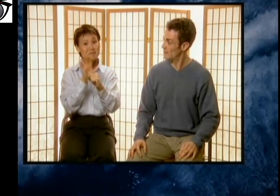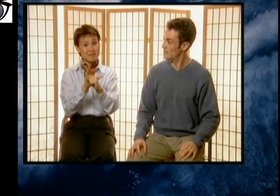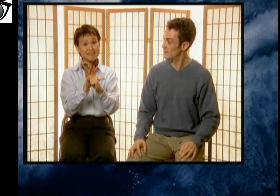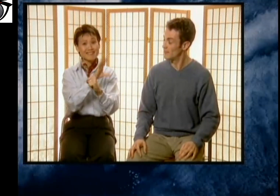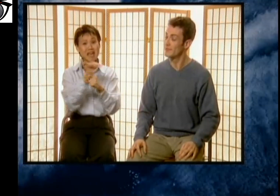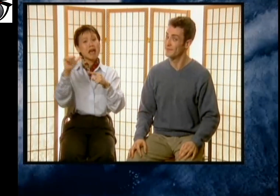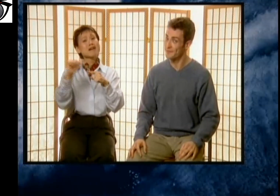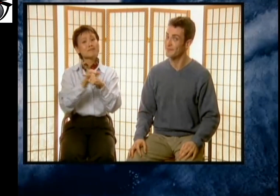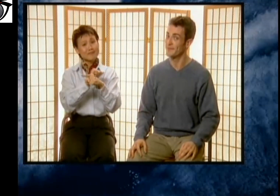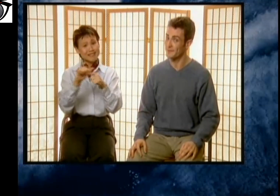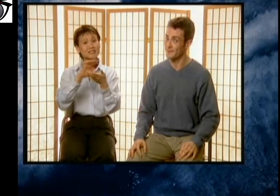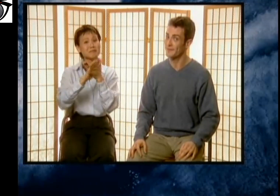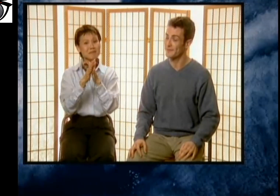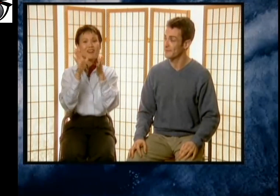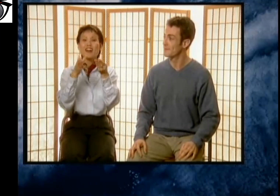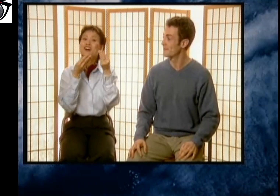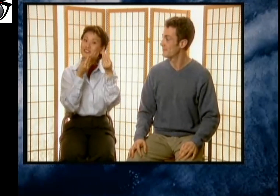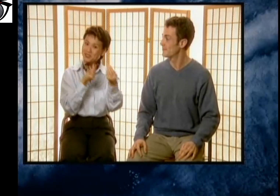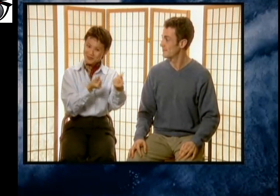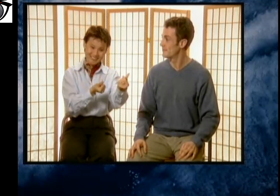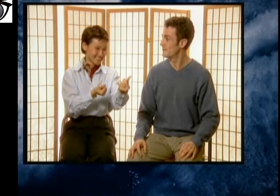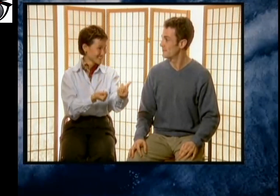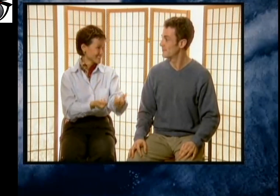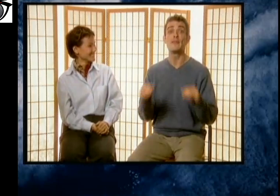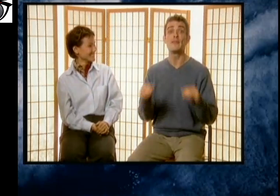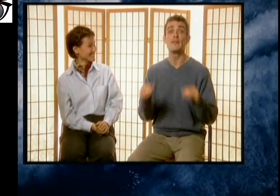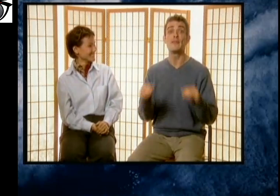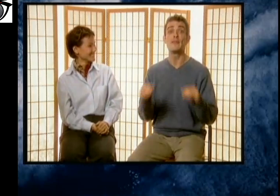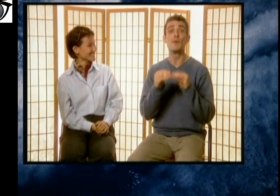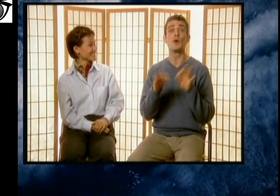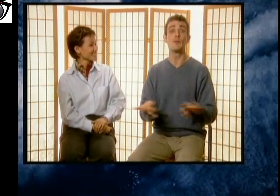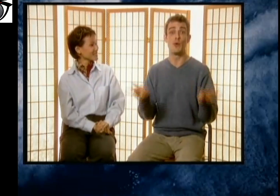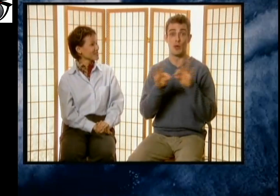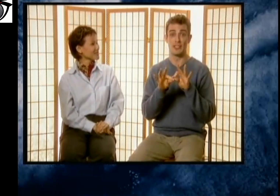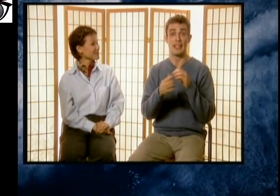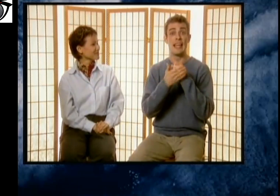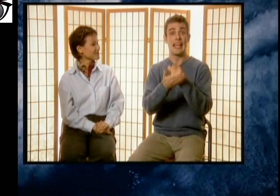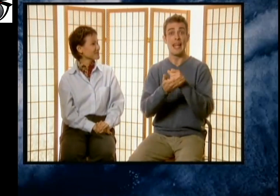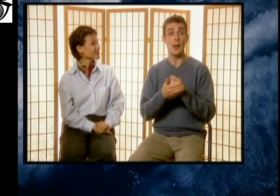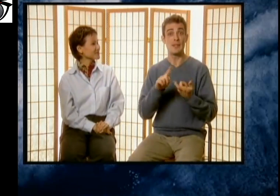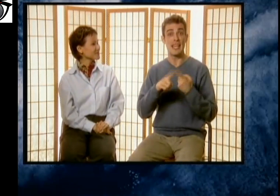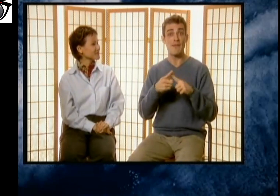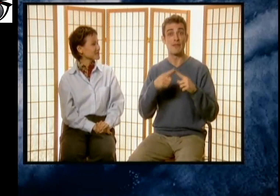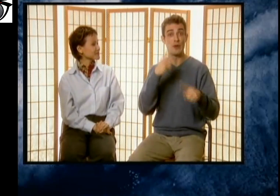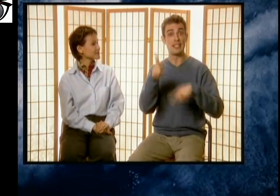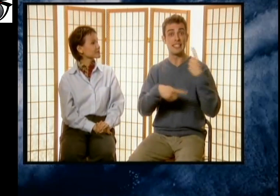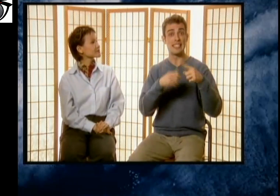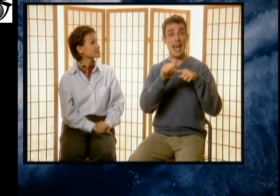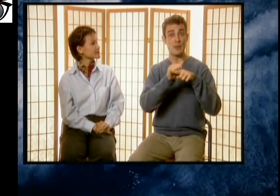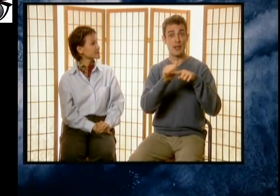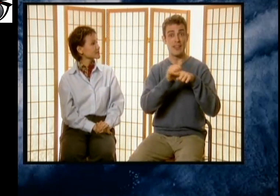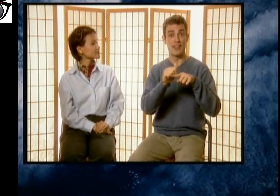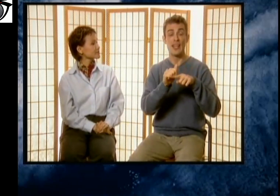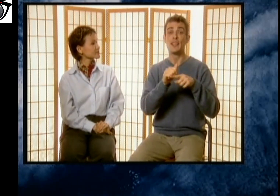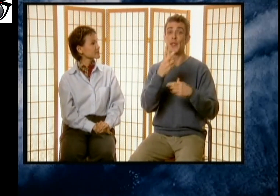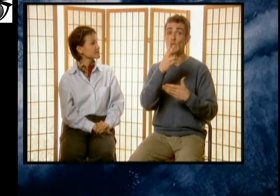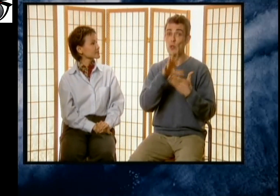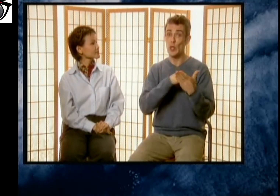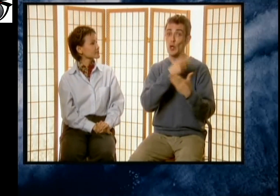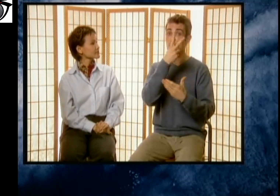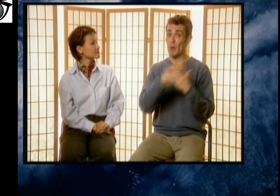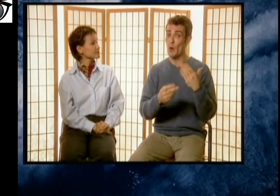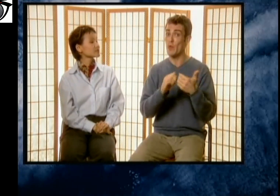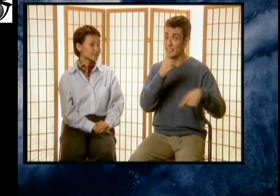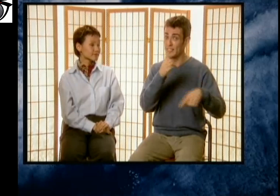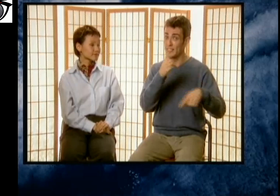takes commitment and practice to become fluent. But even more important, it helps to have a friend to sign with so